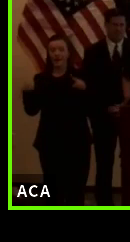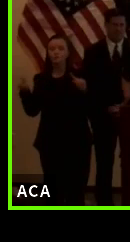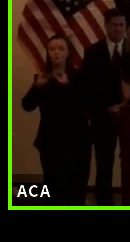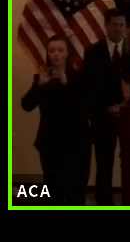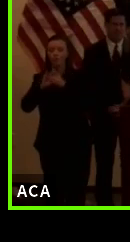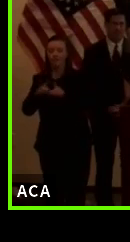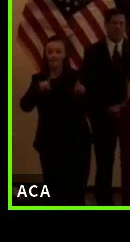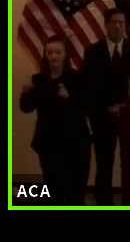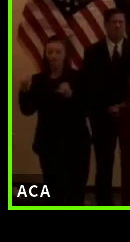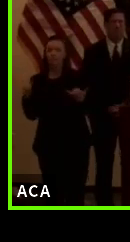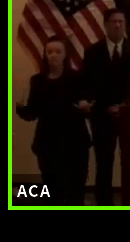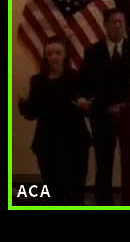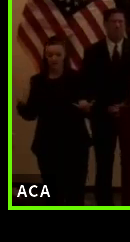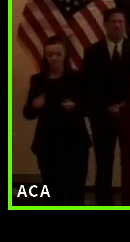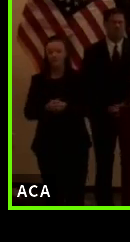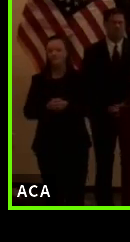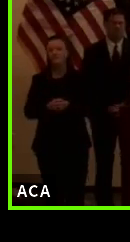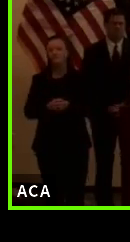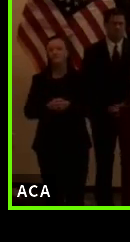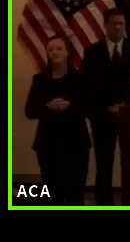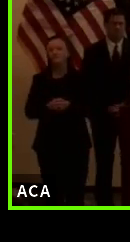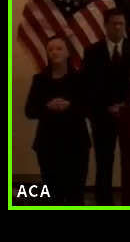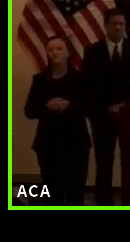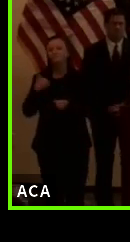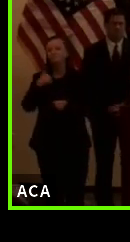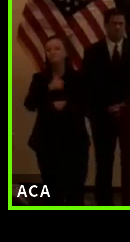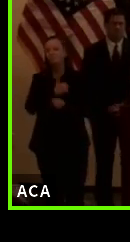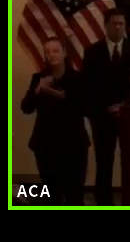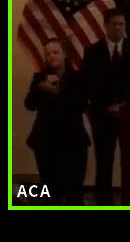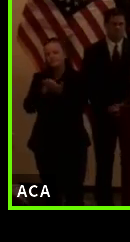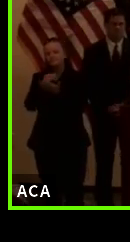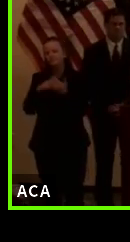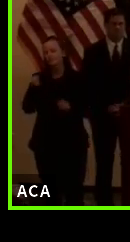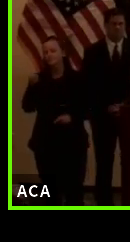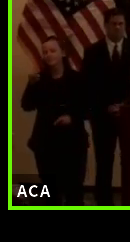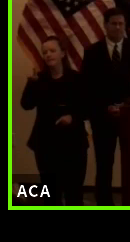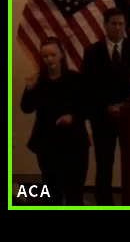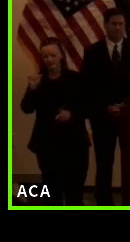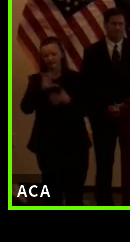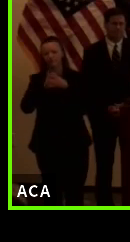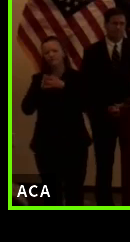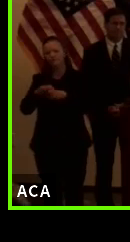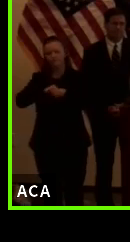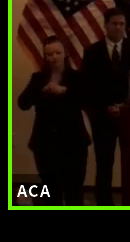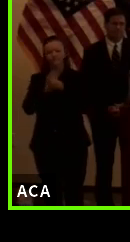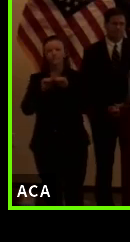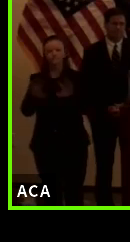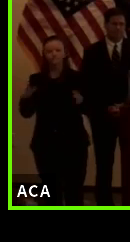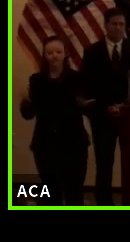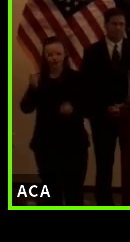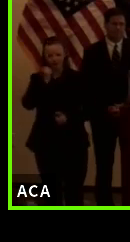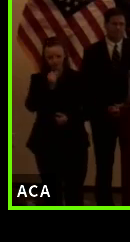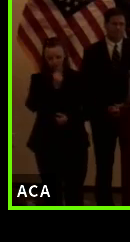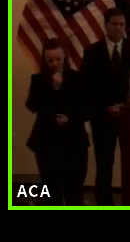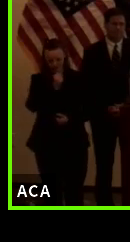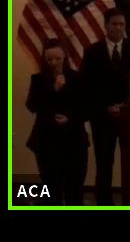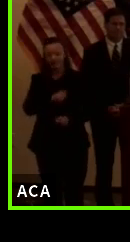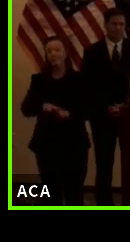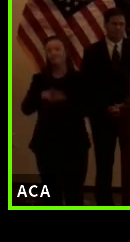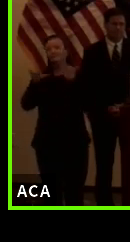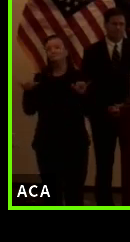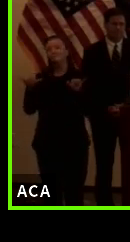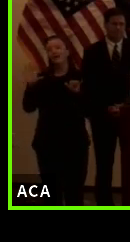today. As we continue to collect more data about the COVID-19 outbreak in Arizona, we will continue to enhance